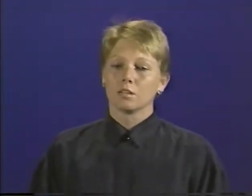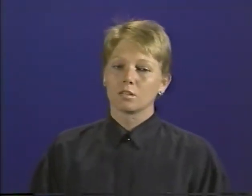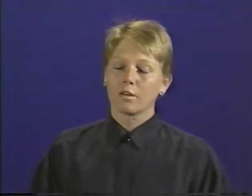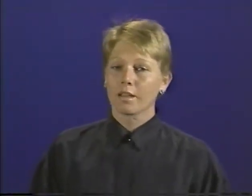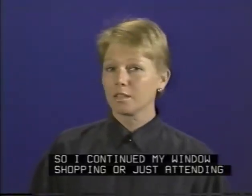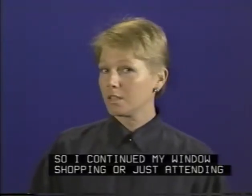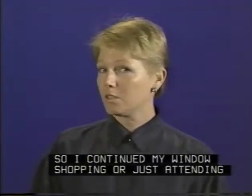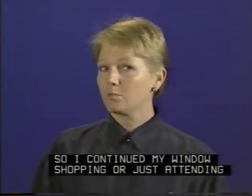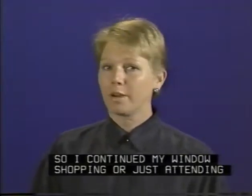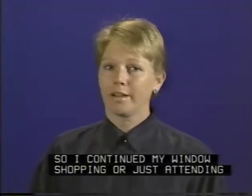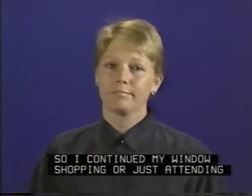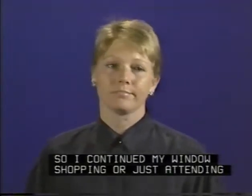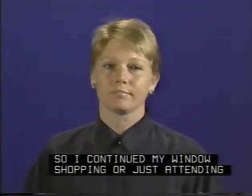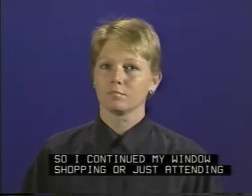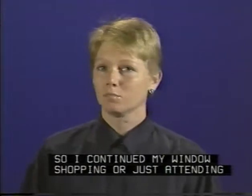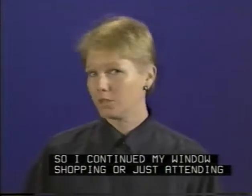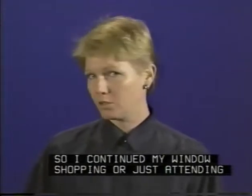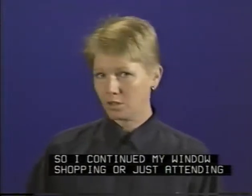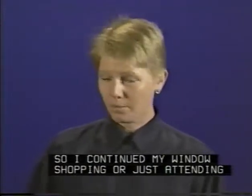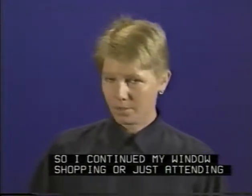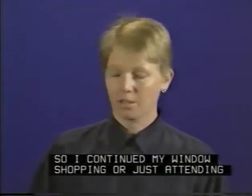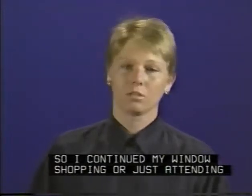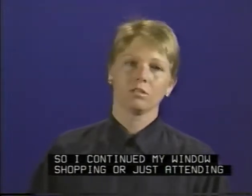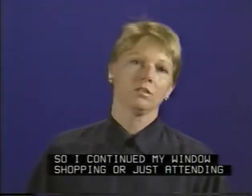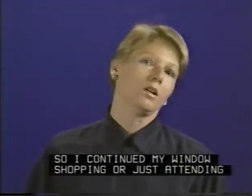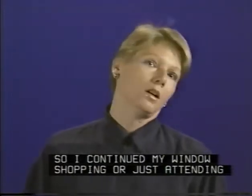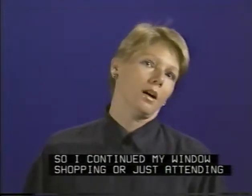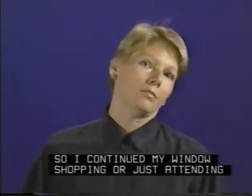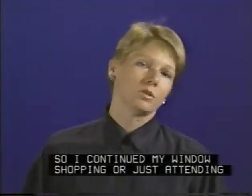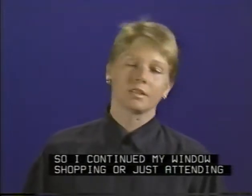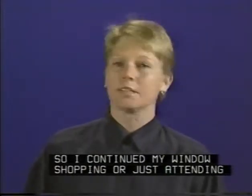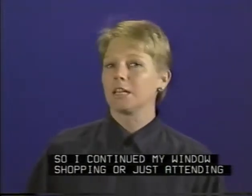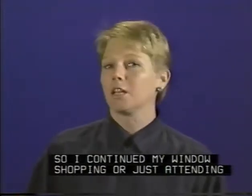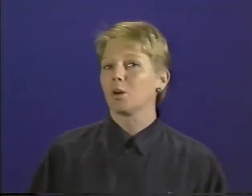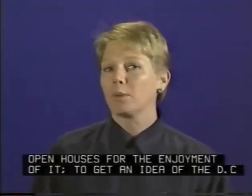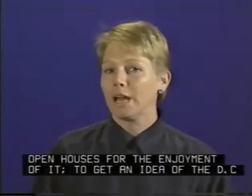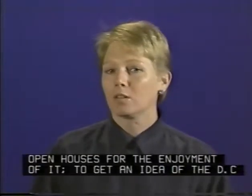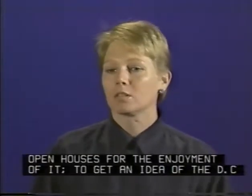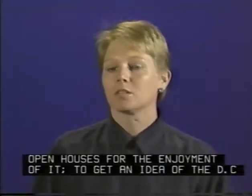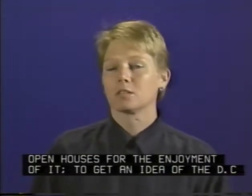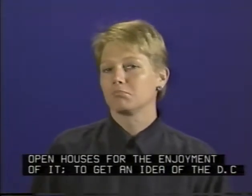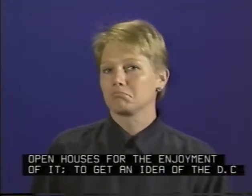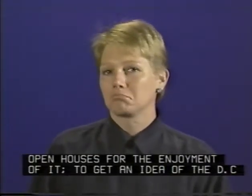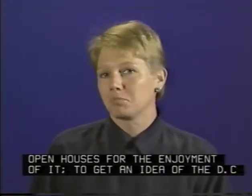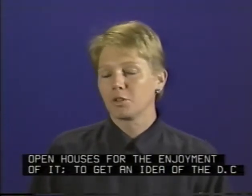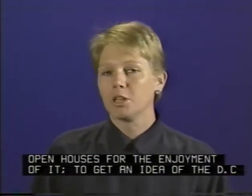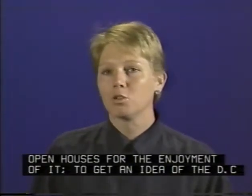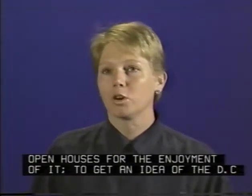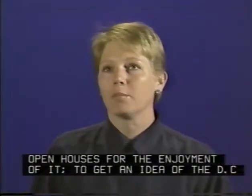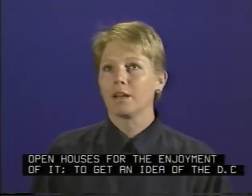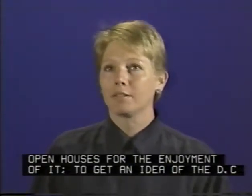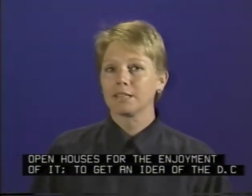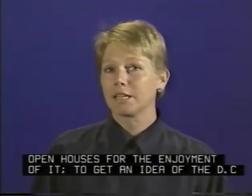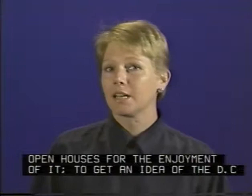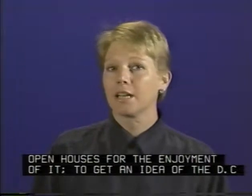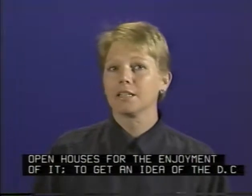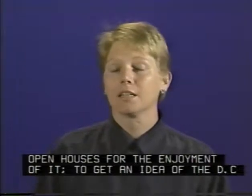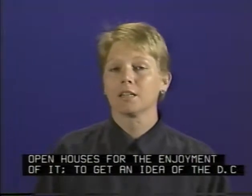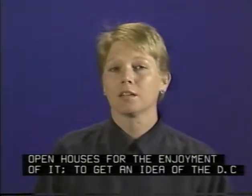So I continued my window shopping or just attending open houses for the enjoyment of it to get an idea